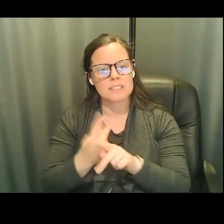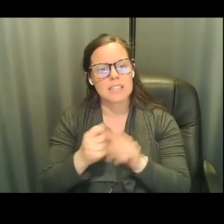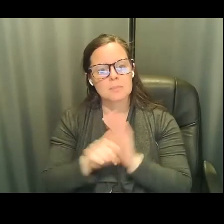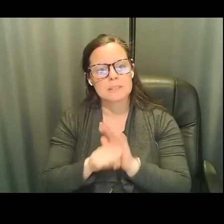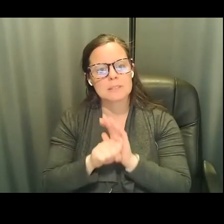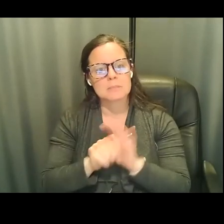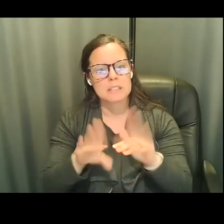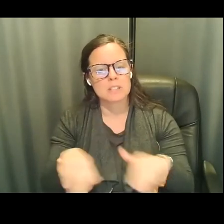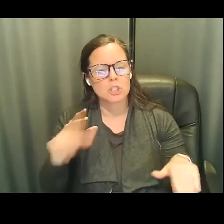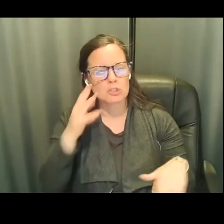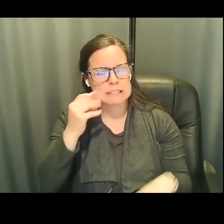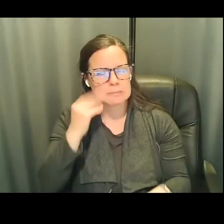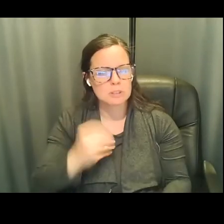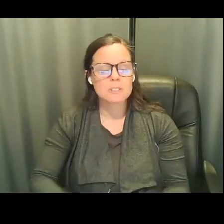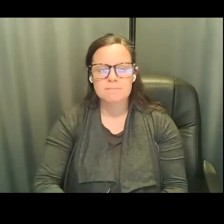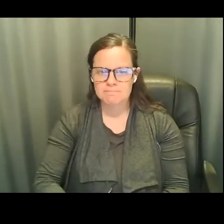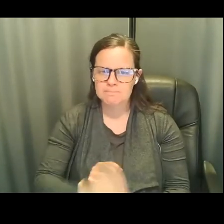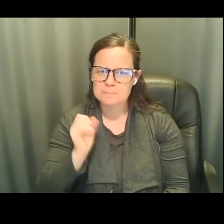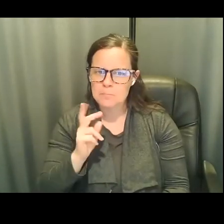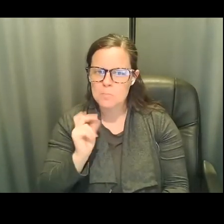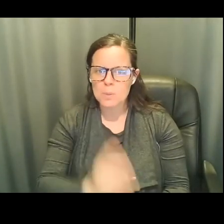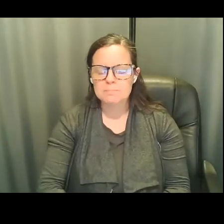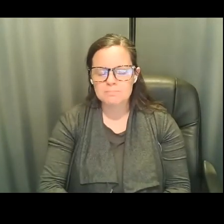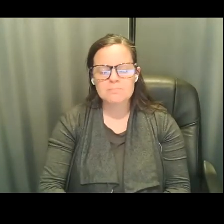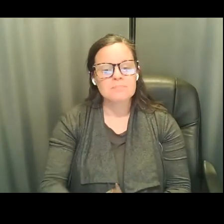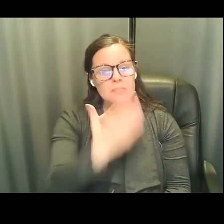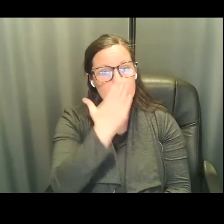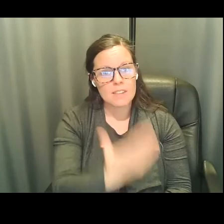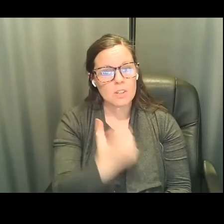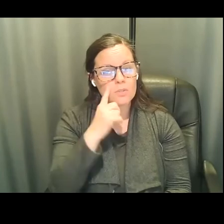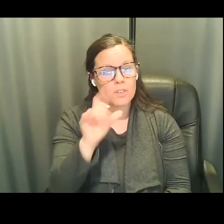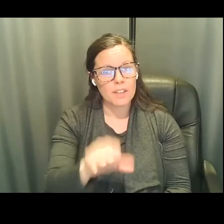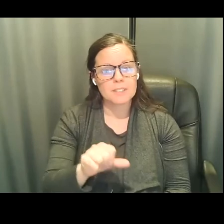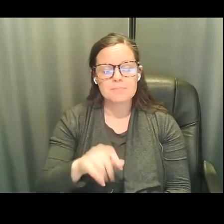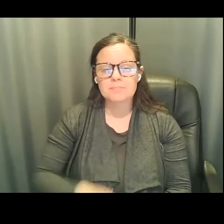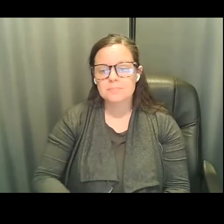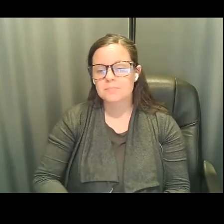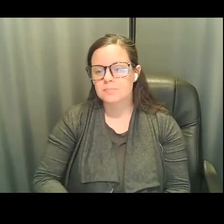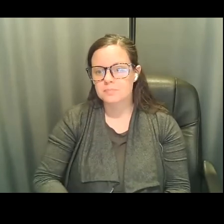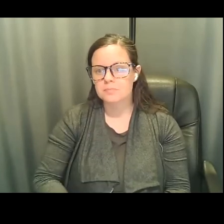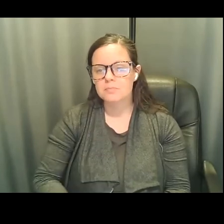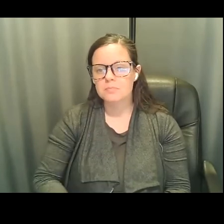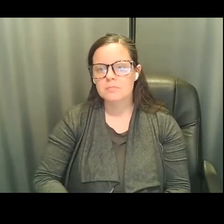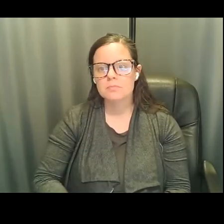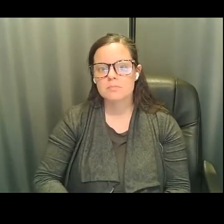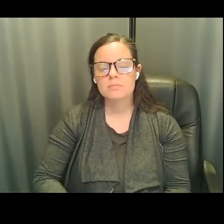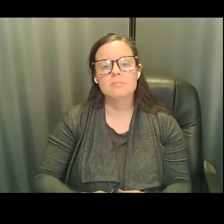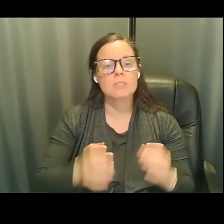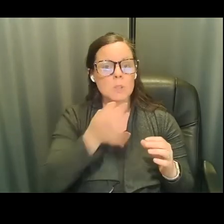experience from time to Okay, time. Yeah. thank you for that. So as soon as next